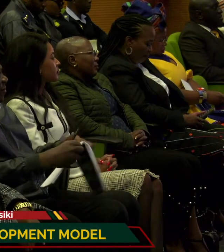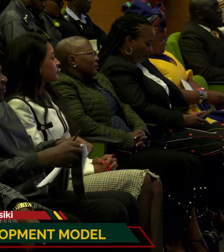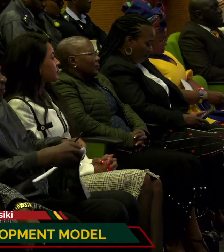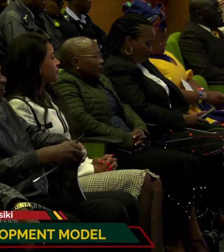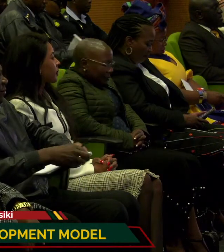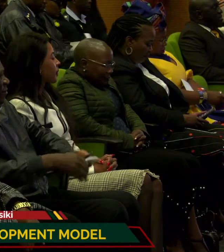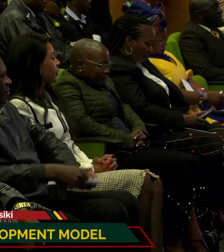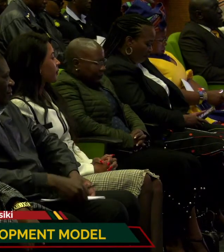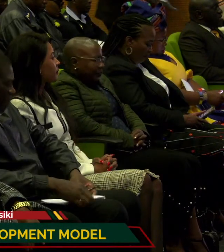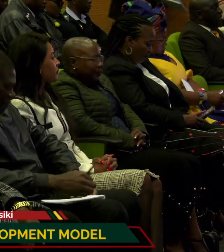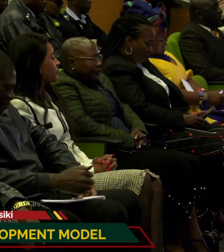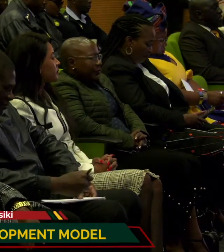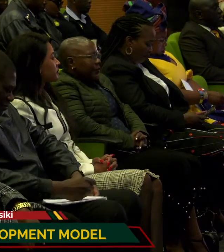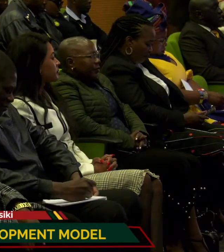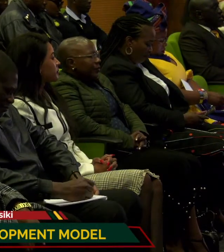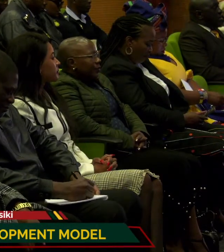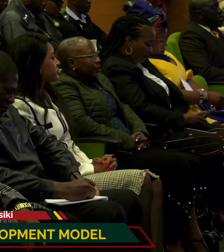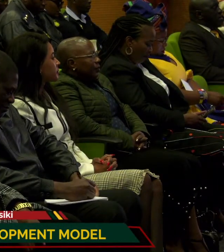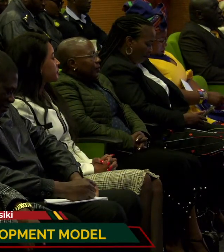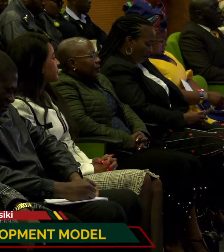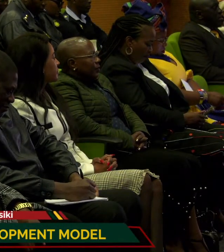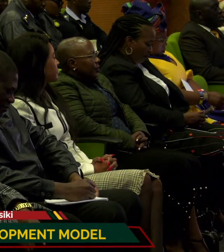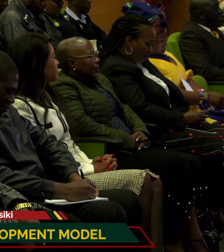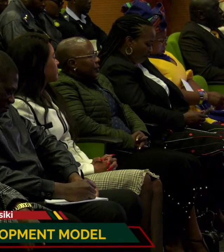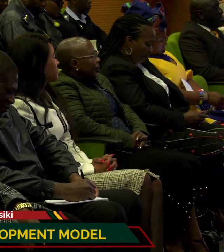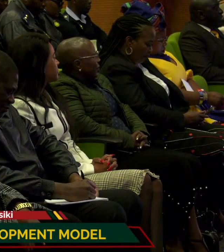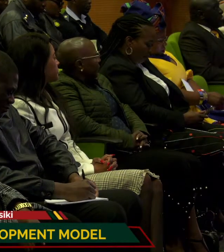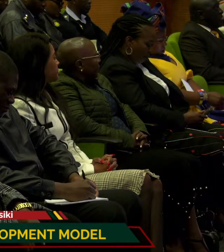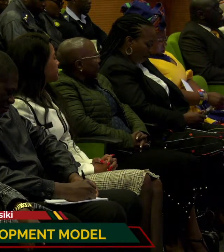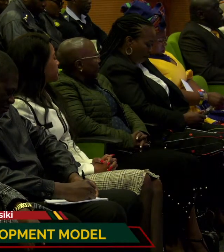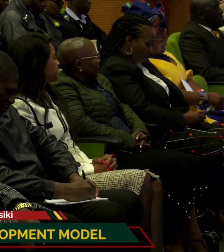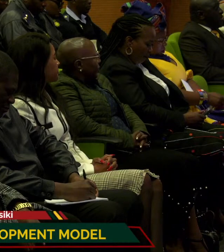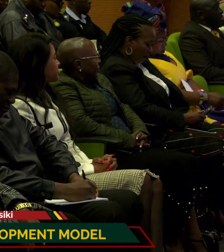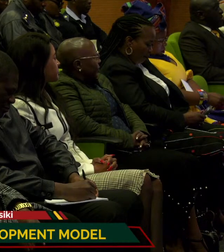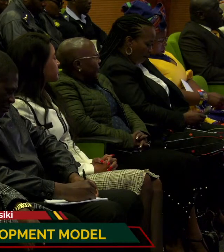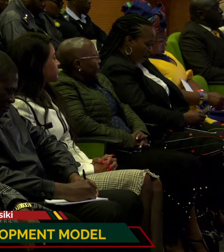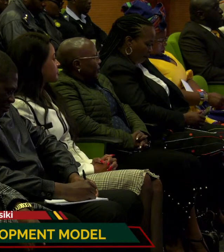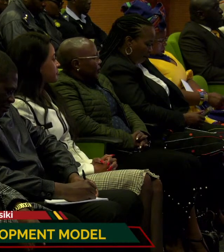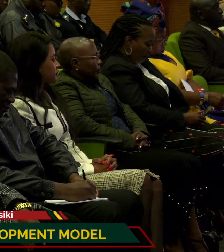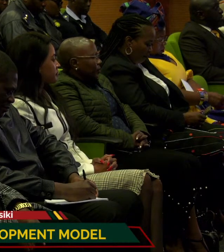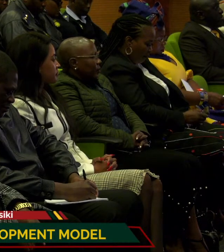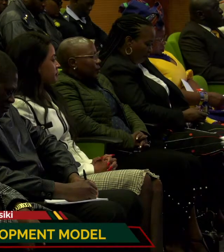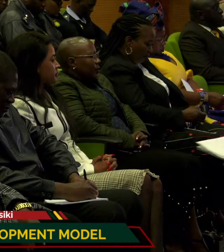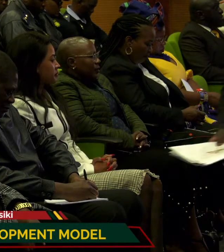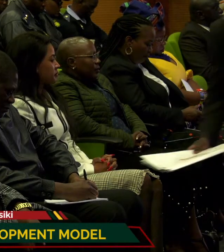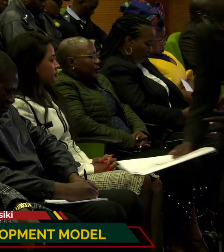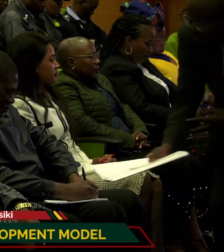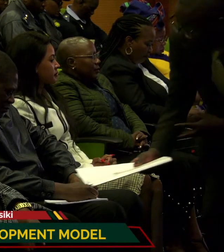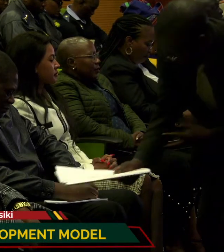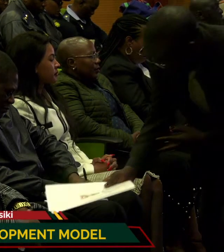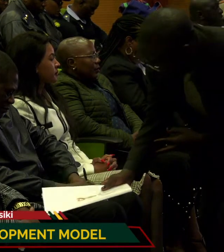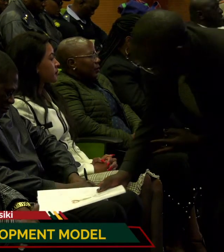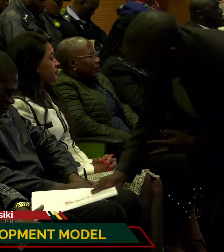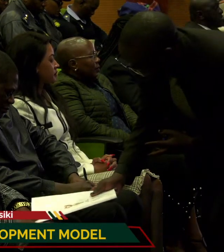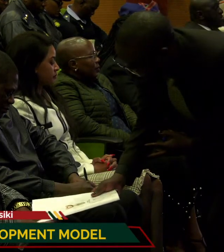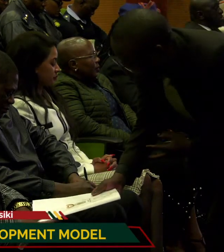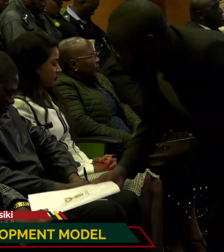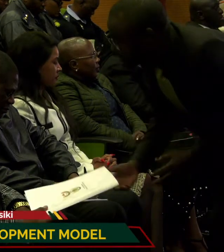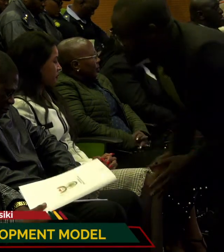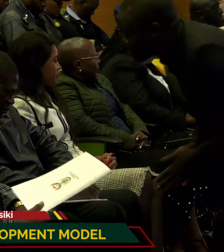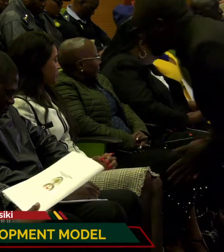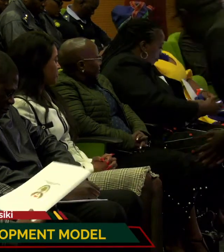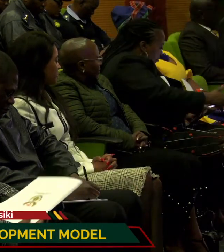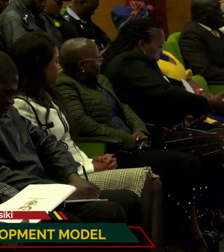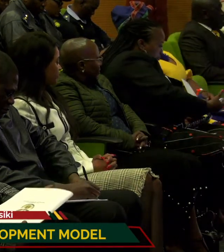I am requested to direct this program today with the engagement with